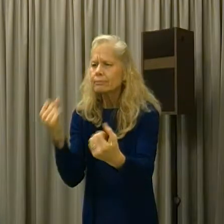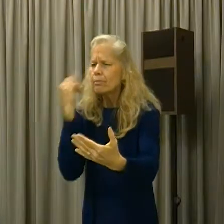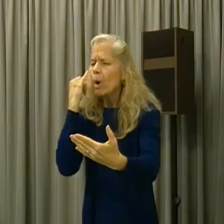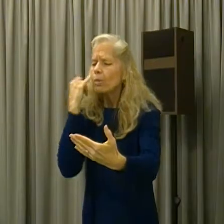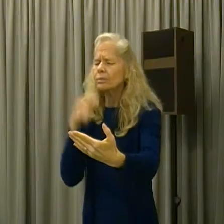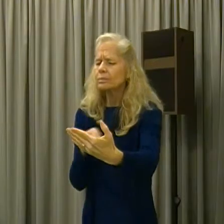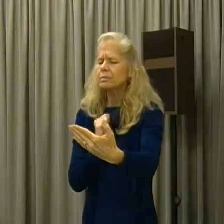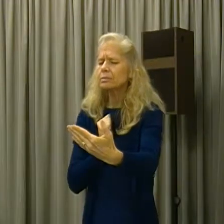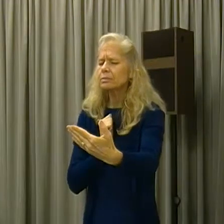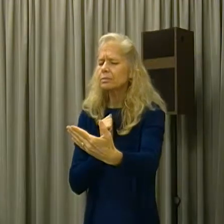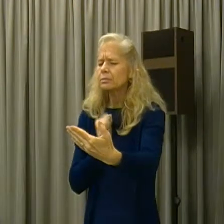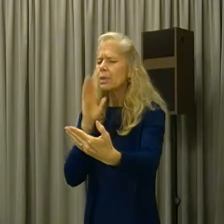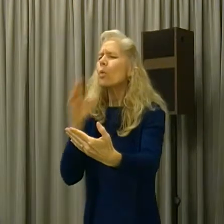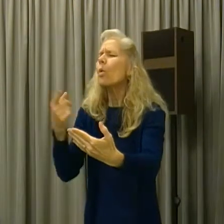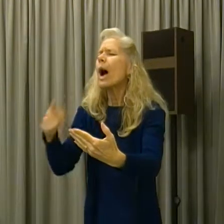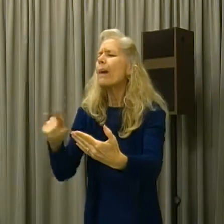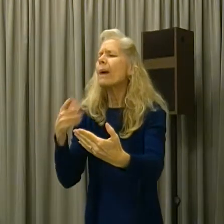When that thought becomes a word,